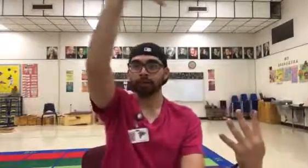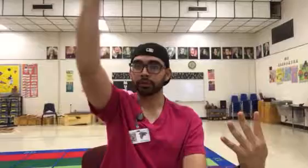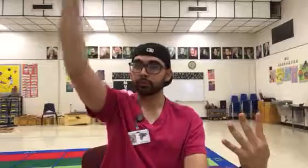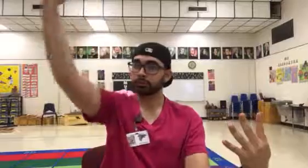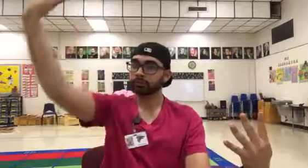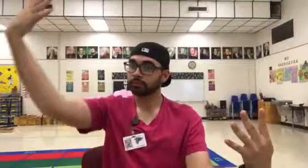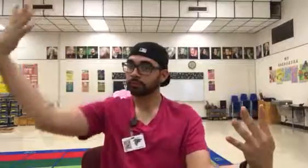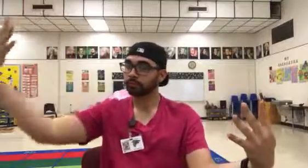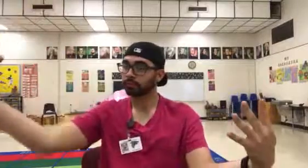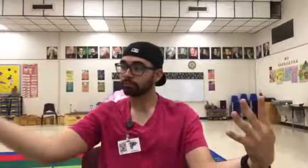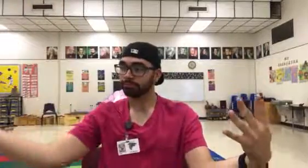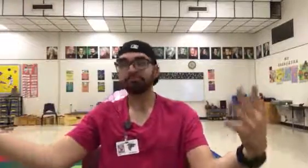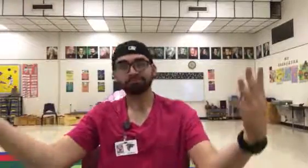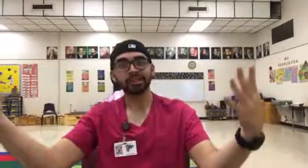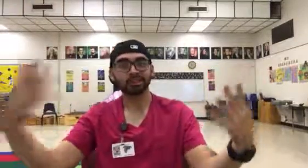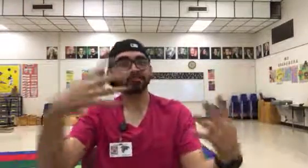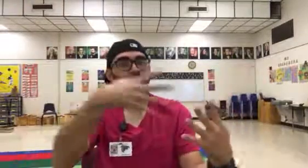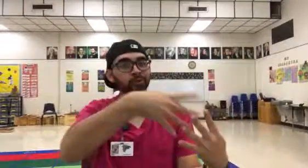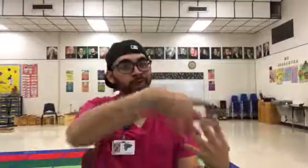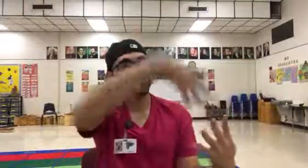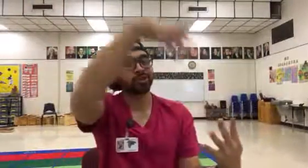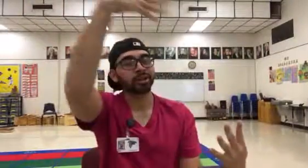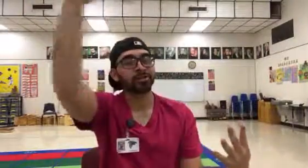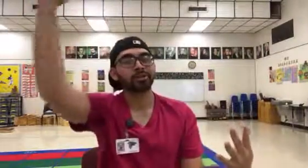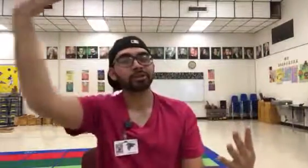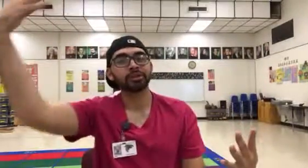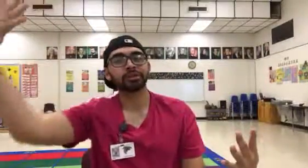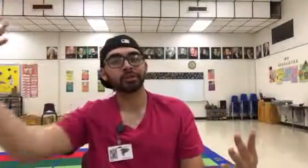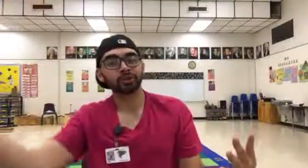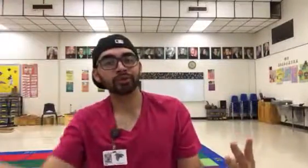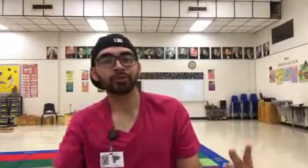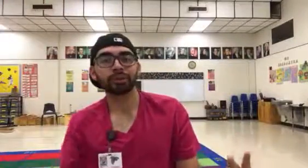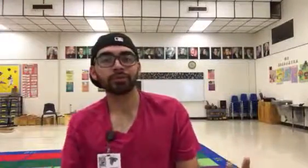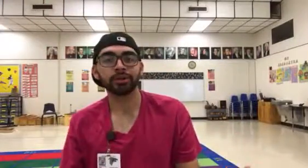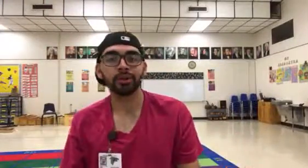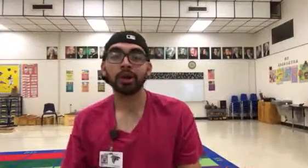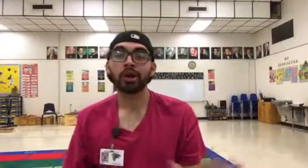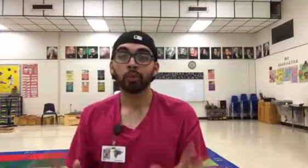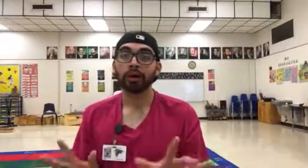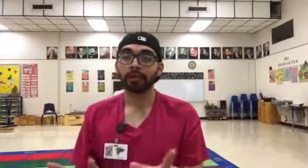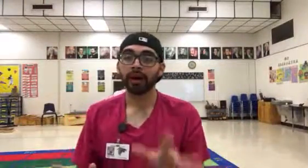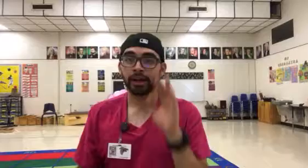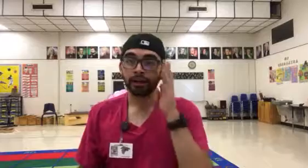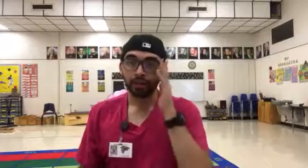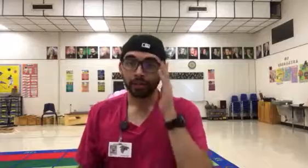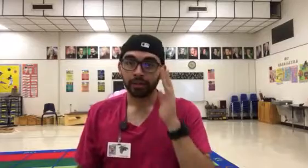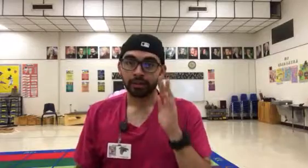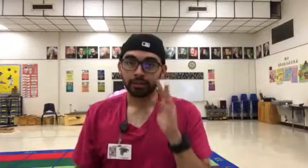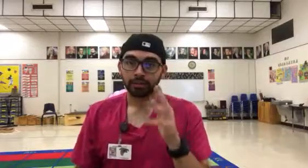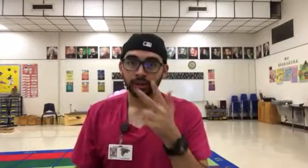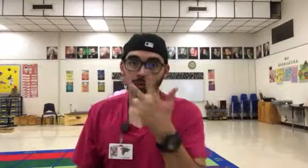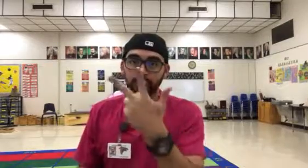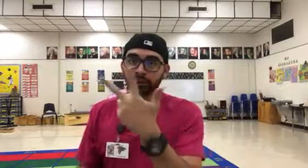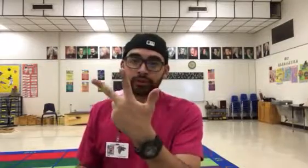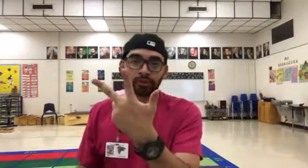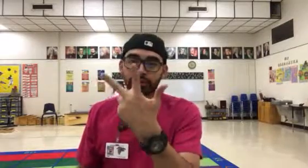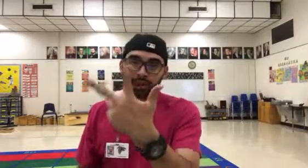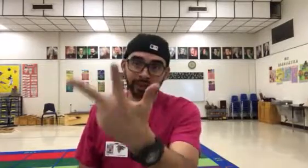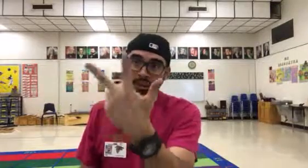rainbow. Easy. Create the rainbow. Somewhere over the rainbow, way up high. The three words, you don't sign each